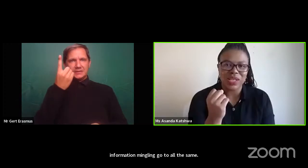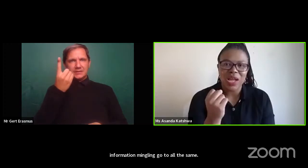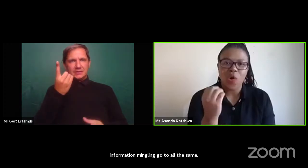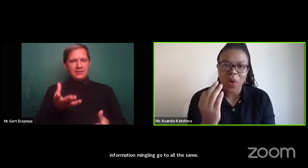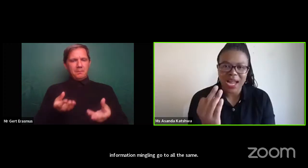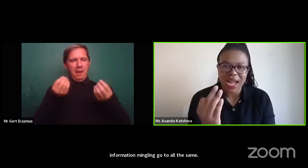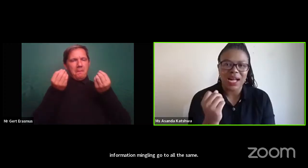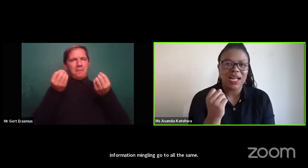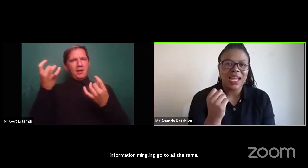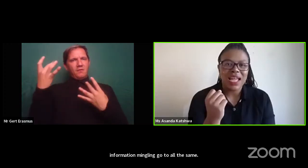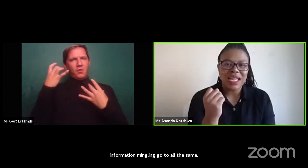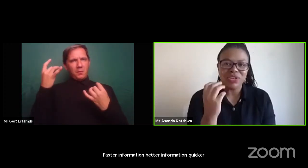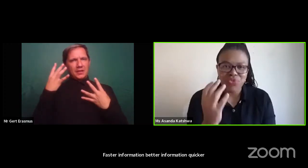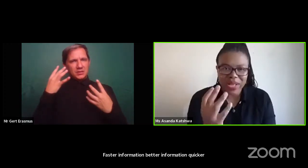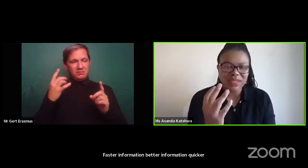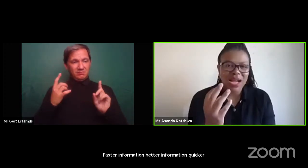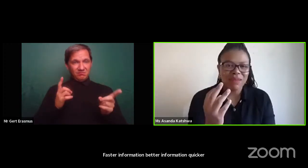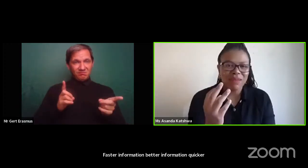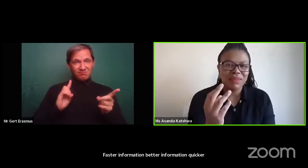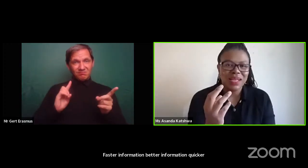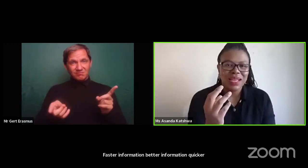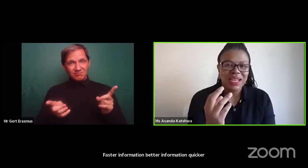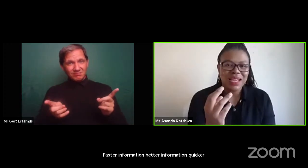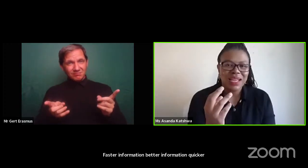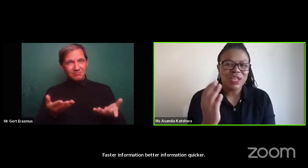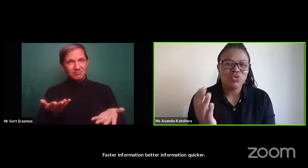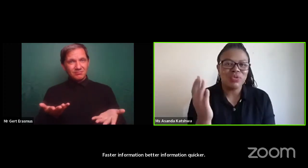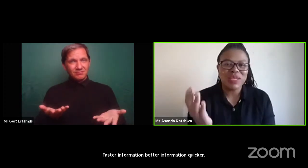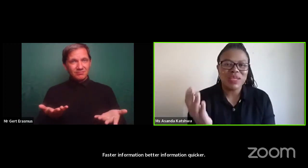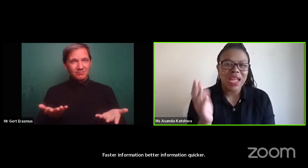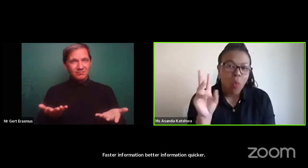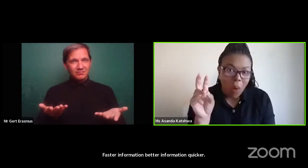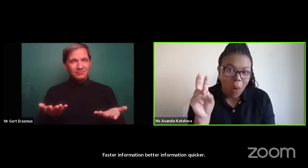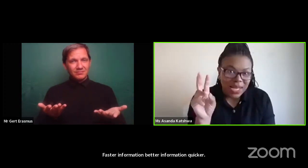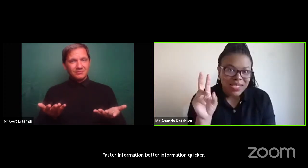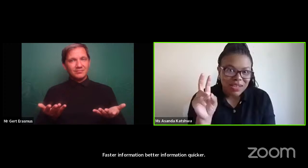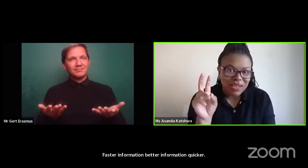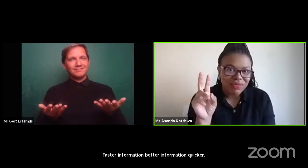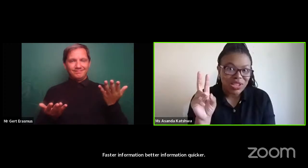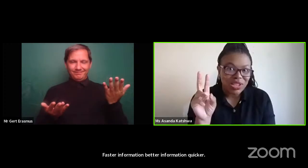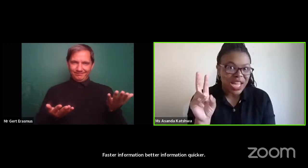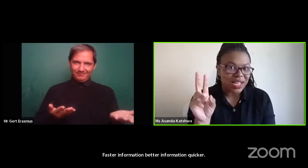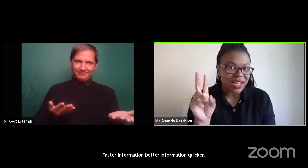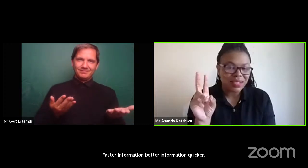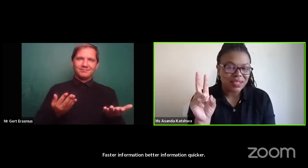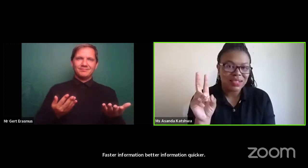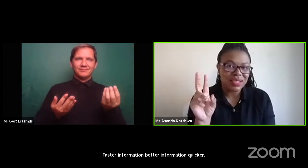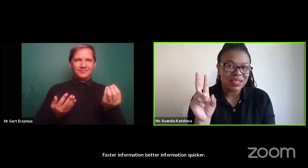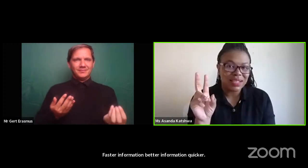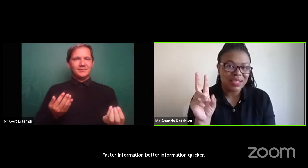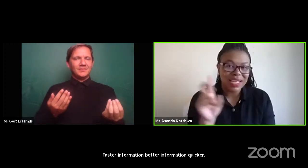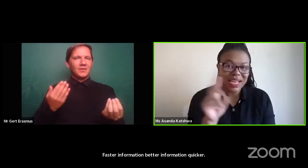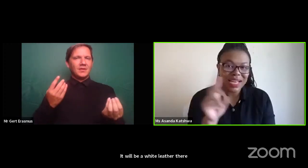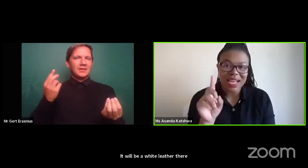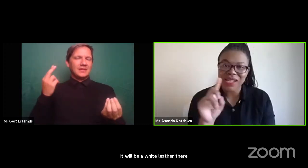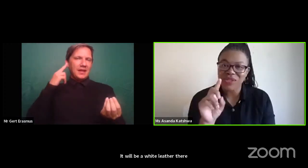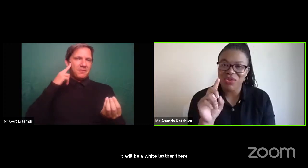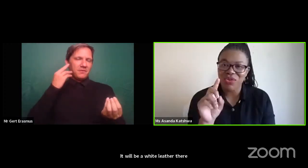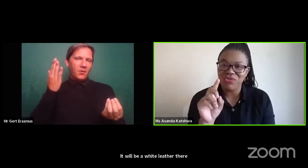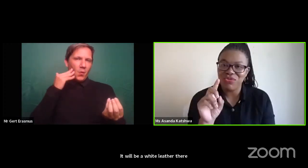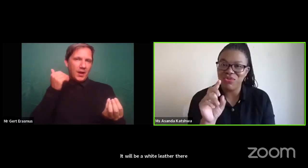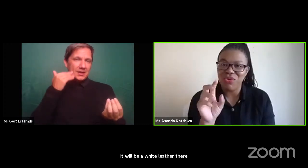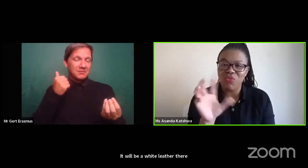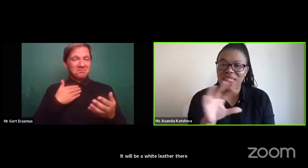information, quicker in real time? It will be a white deaf learner, regardless